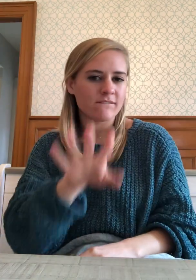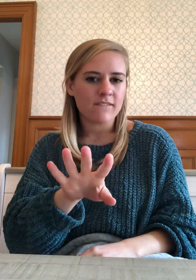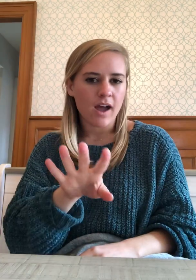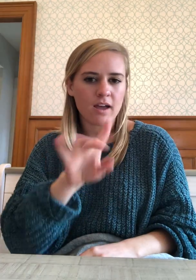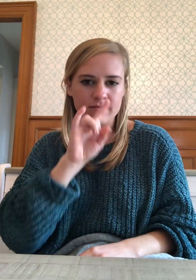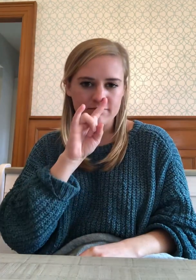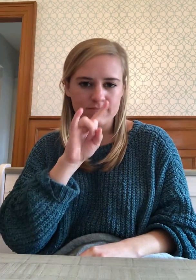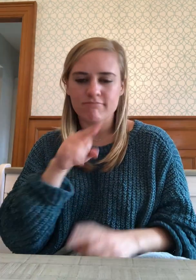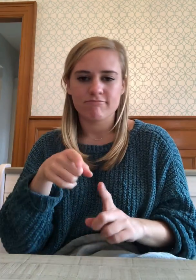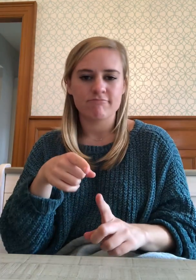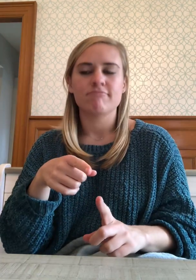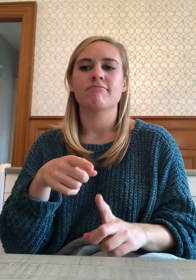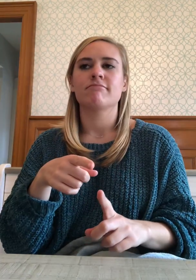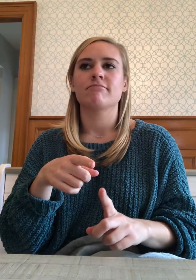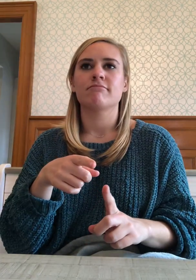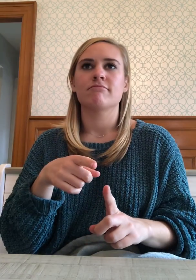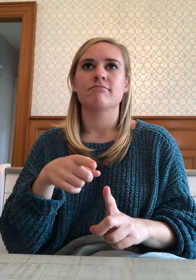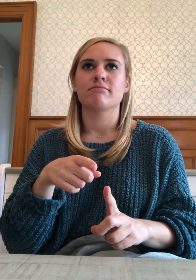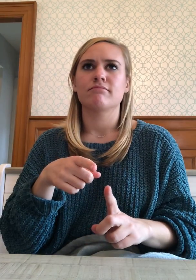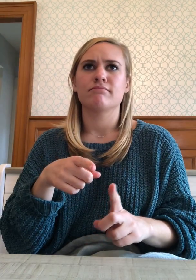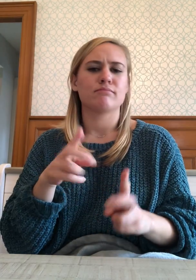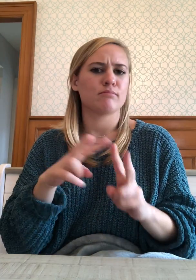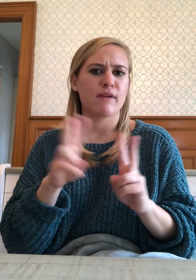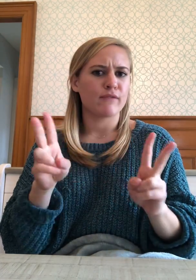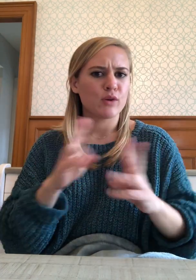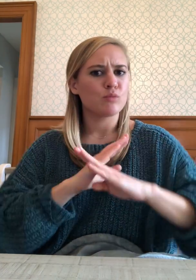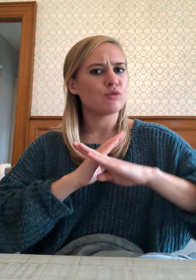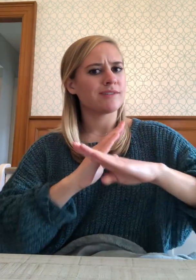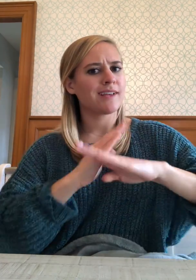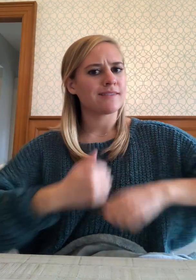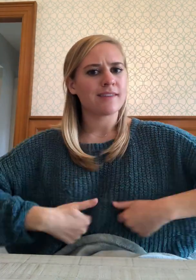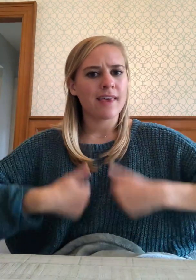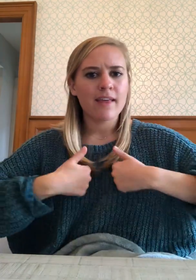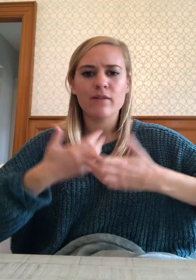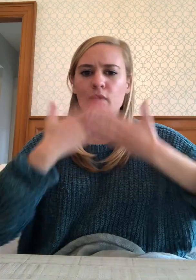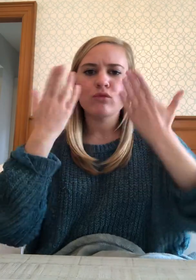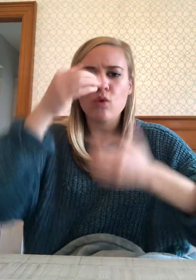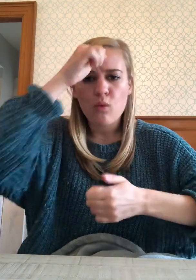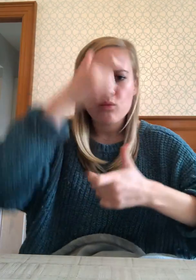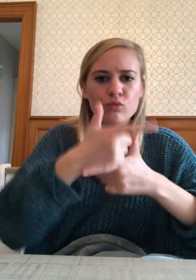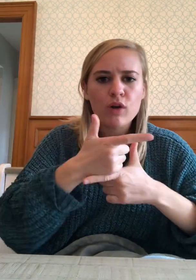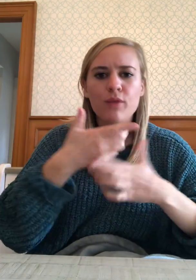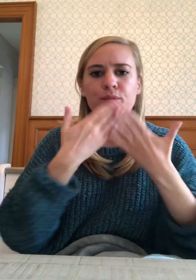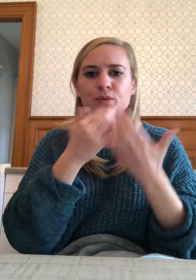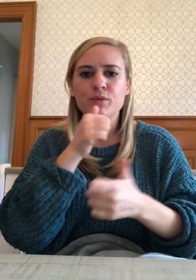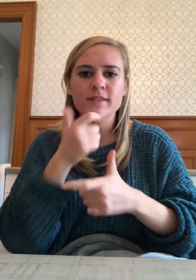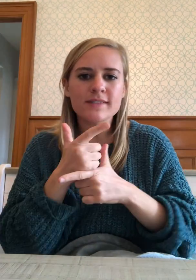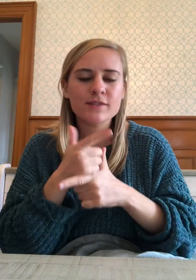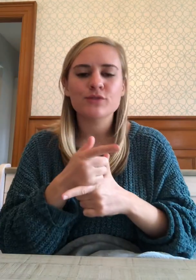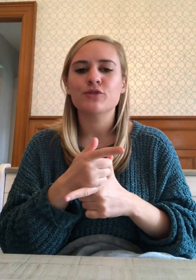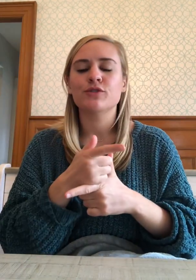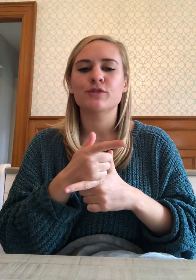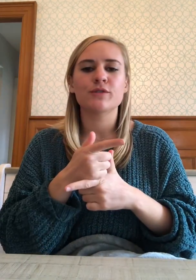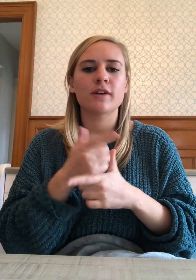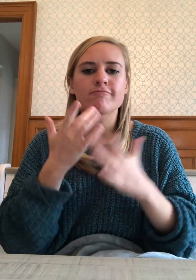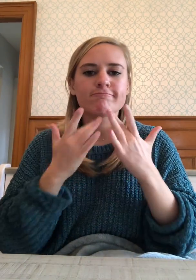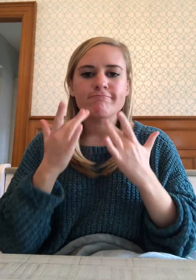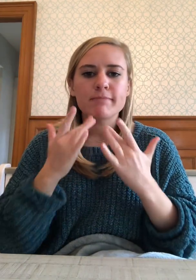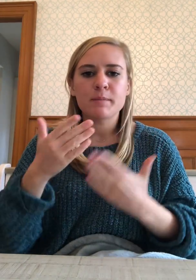very sheltered life, no brothers, no sisters, very little social interaction.